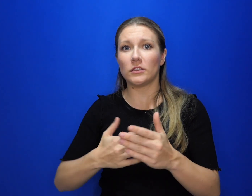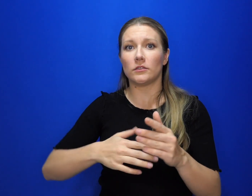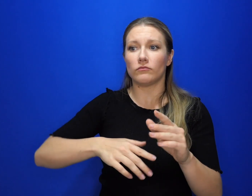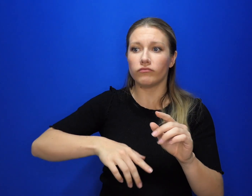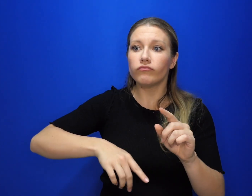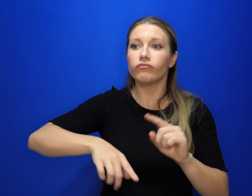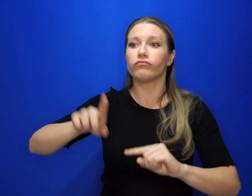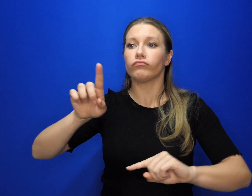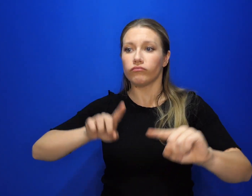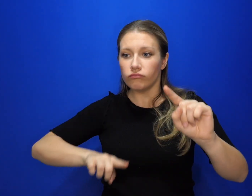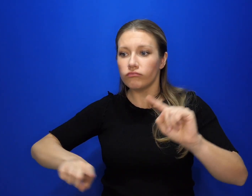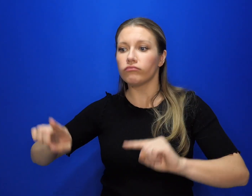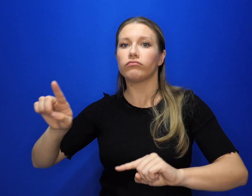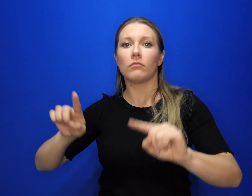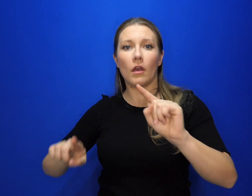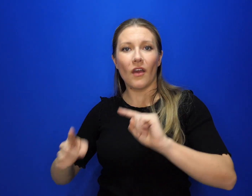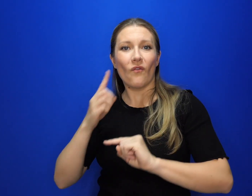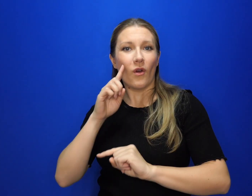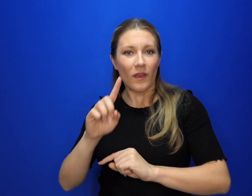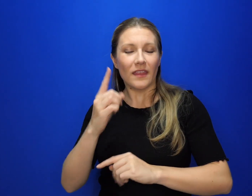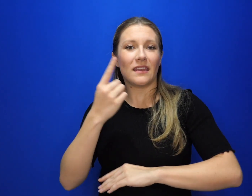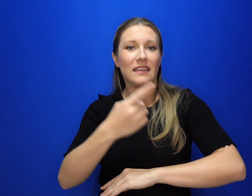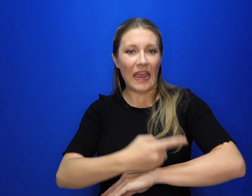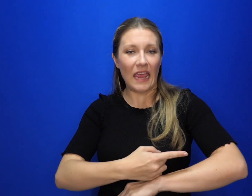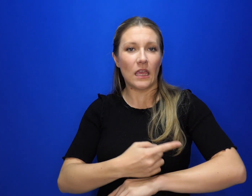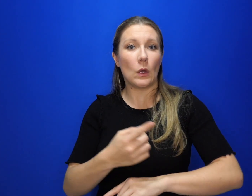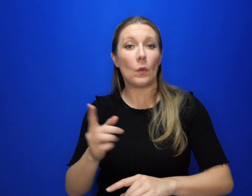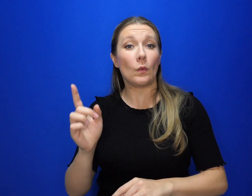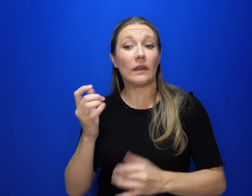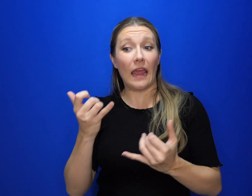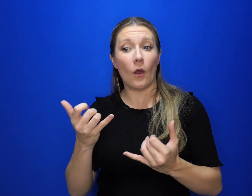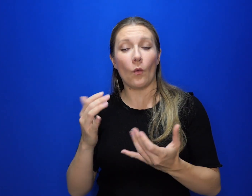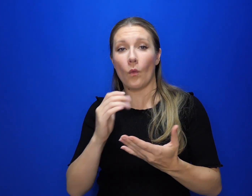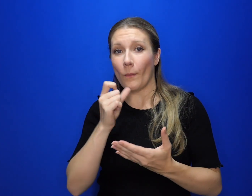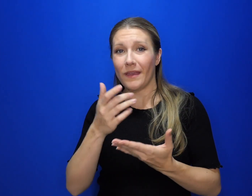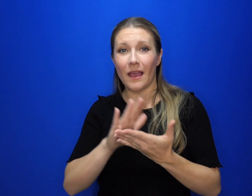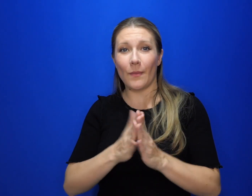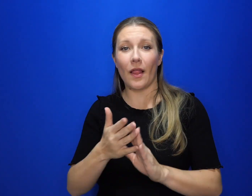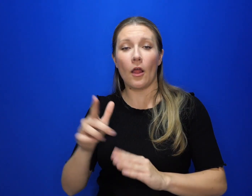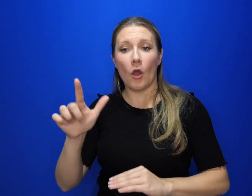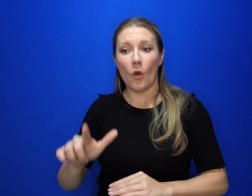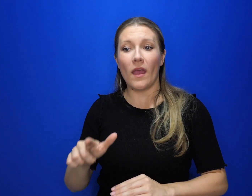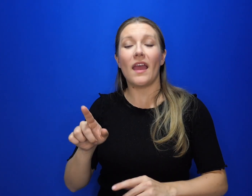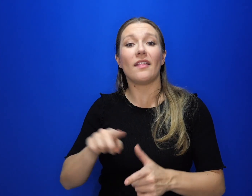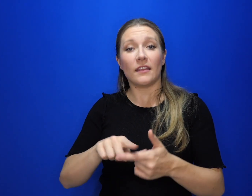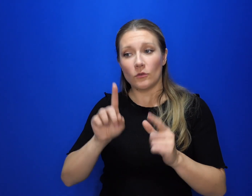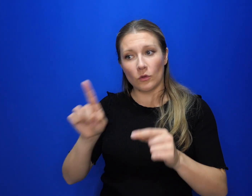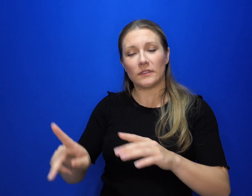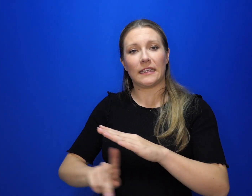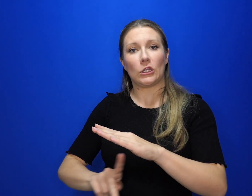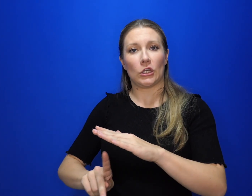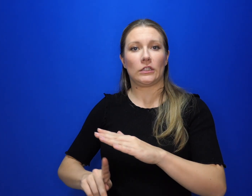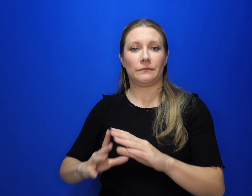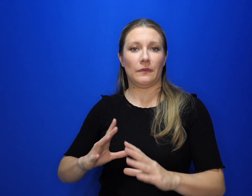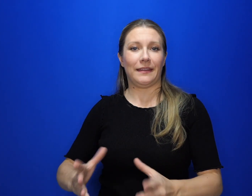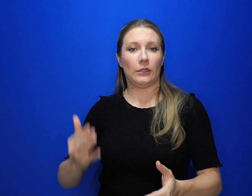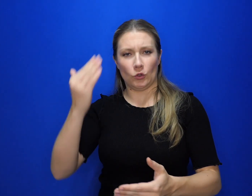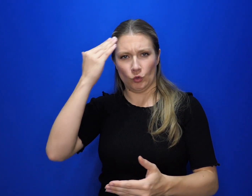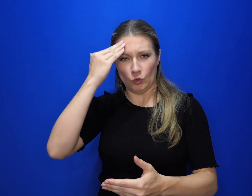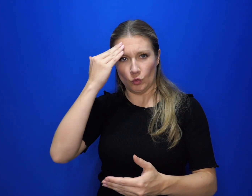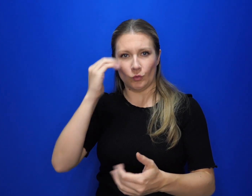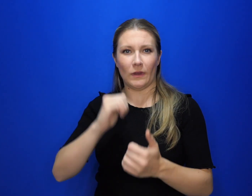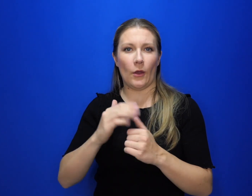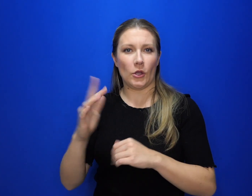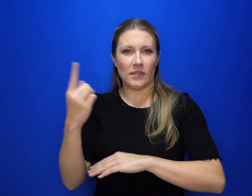flow to the day where she wouldn't get low. And then I sent her to kindergarten with that. The school was resistant about some